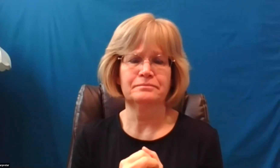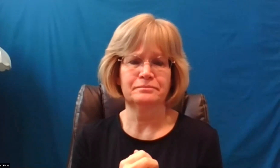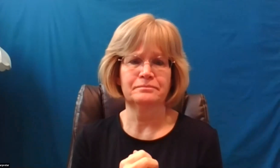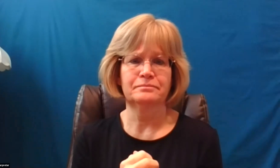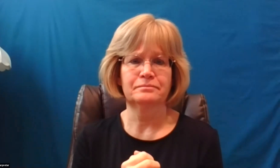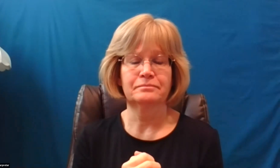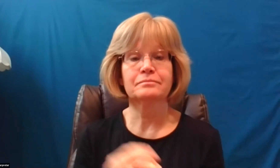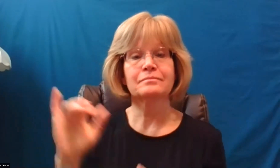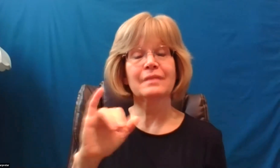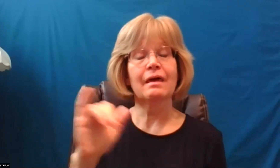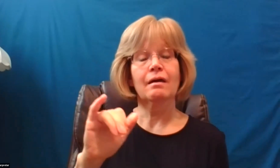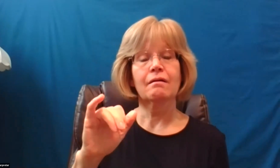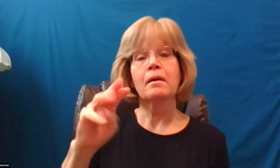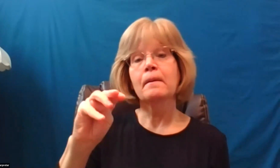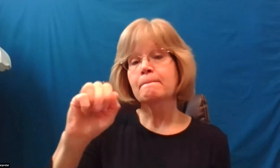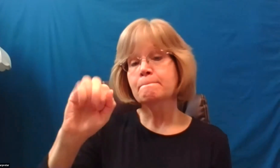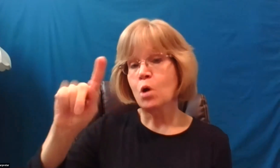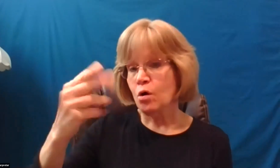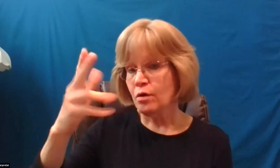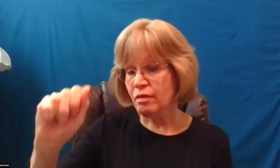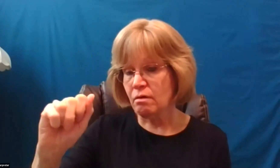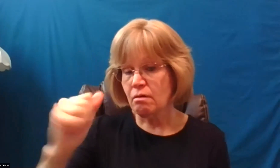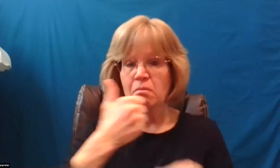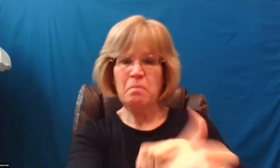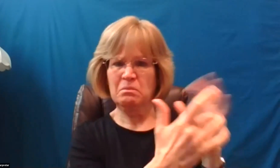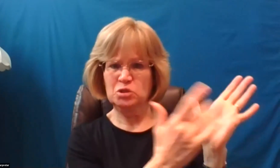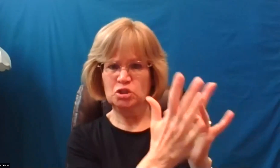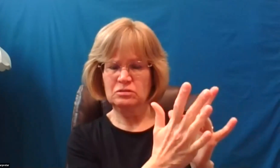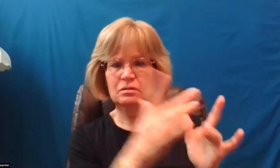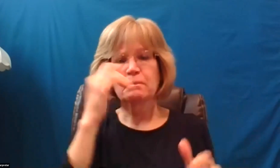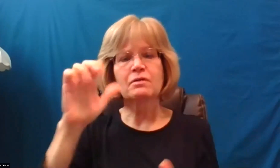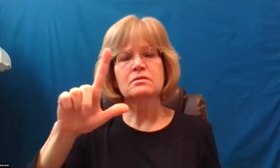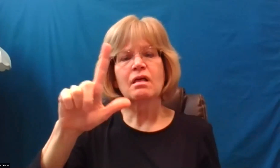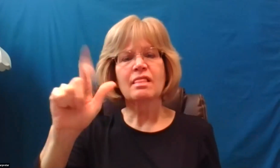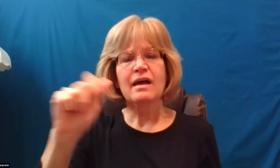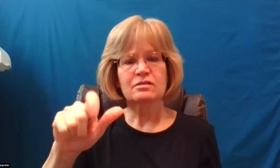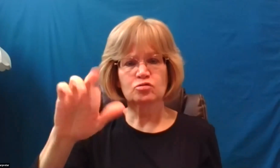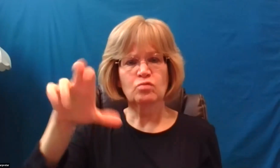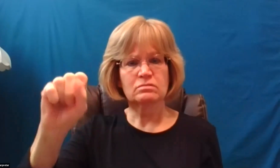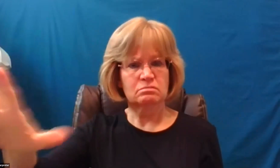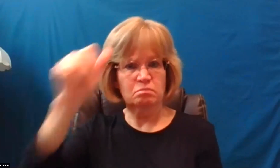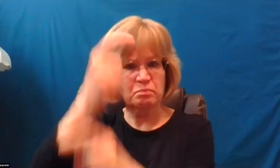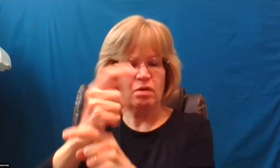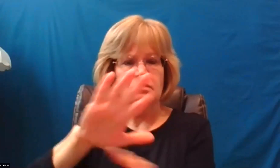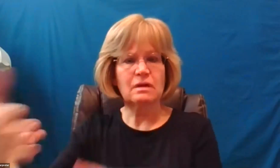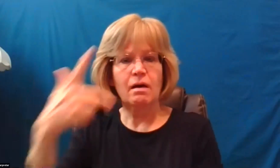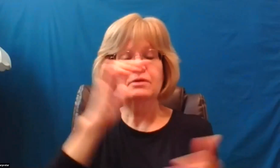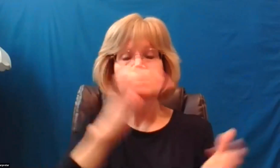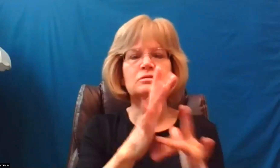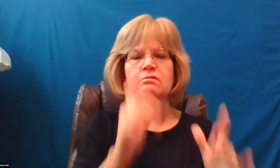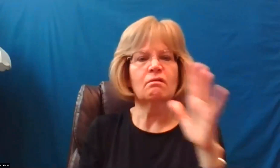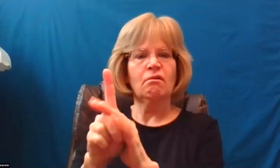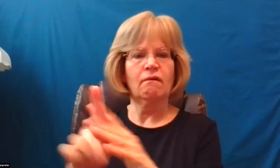It's like Martha blaming Jesus for her brother Lazarus' death just because he didn't arrive in Bethany quickly enough.